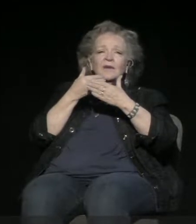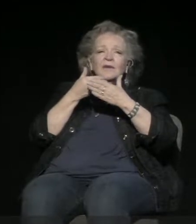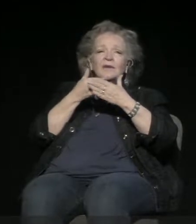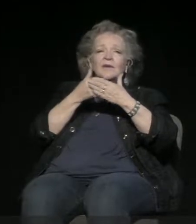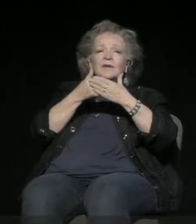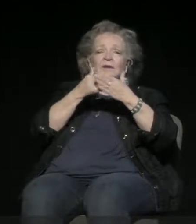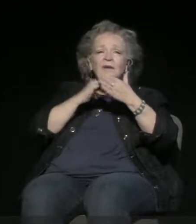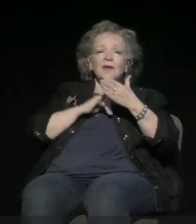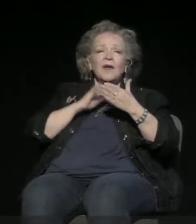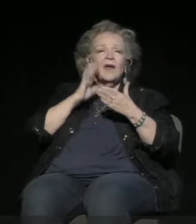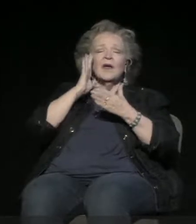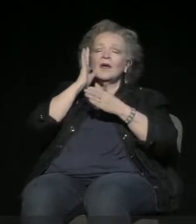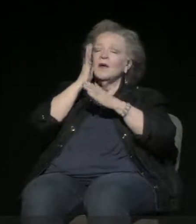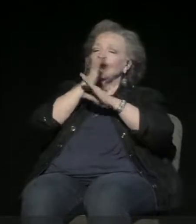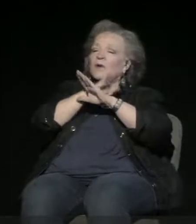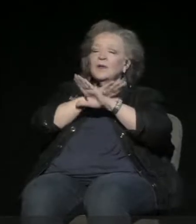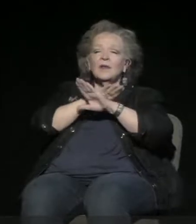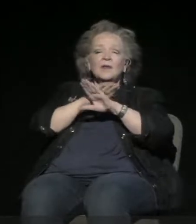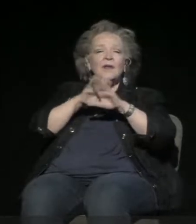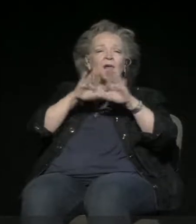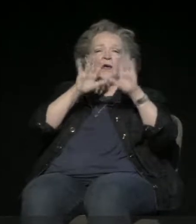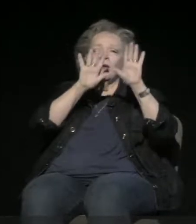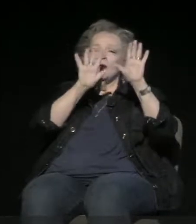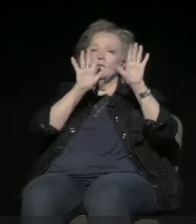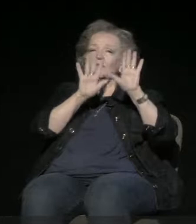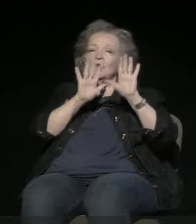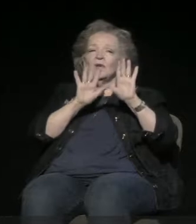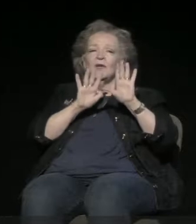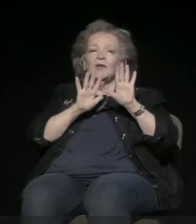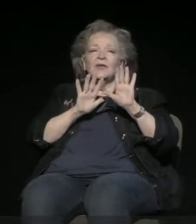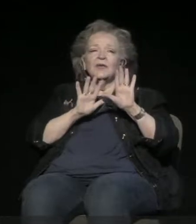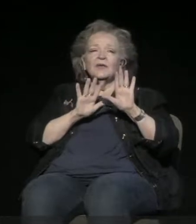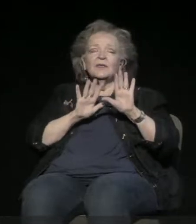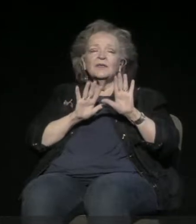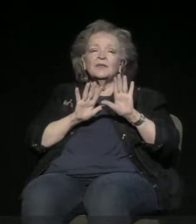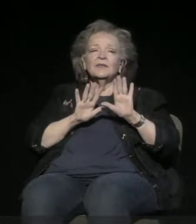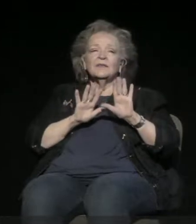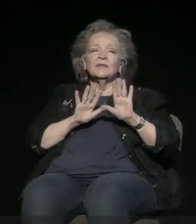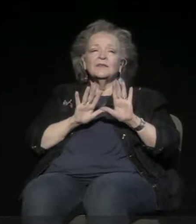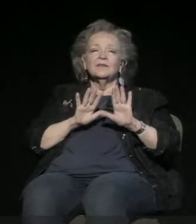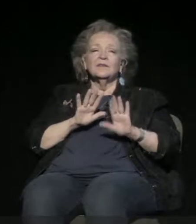I will not be afraid.